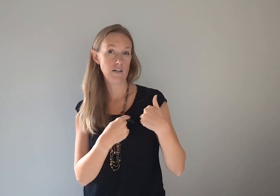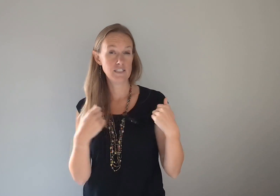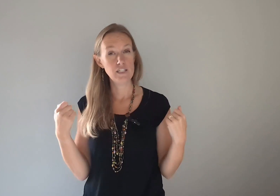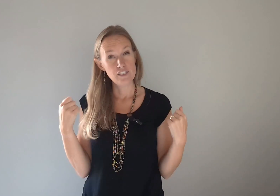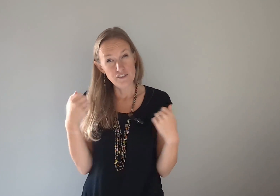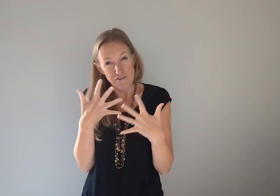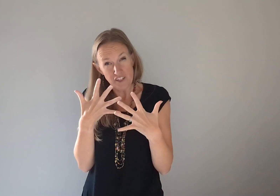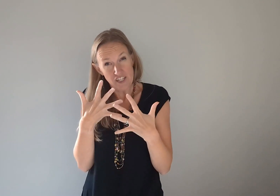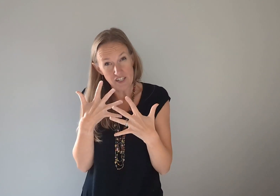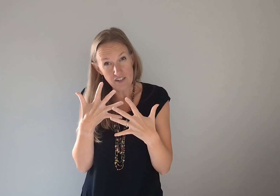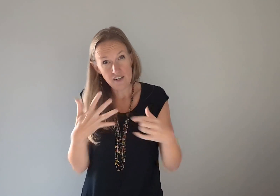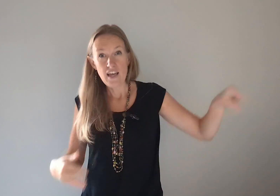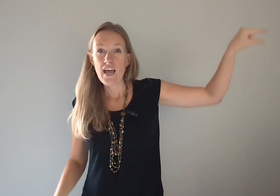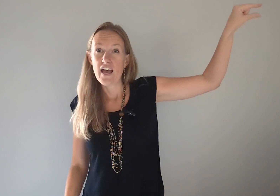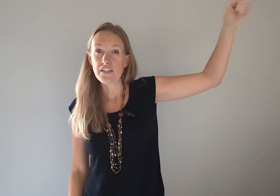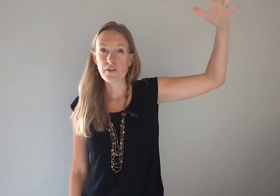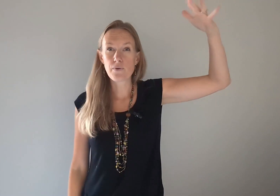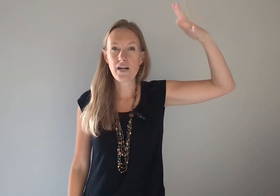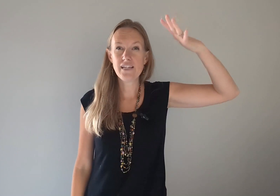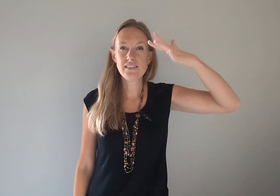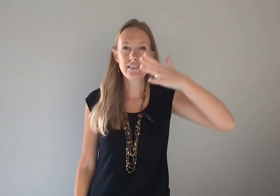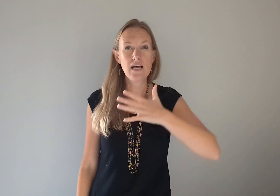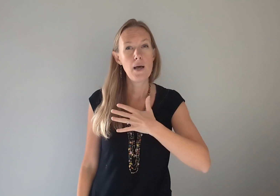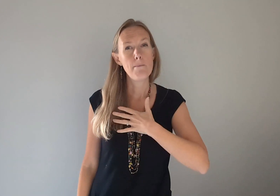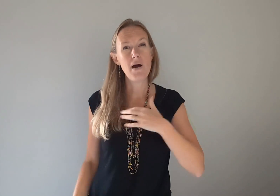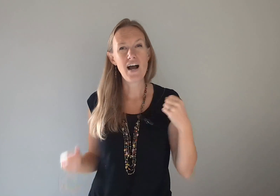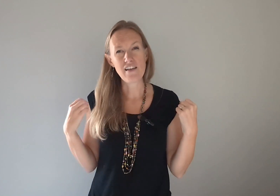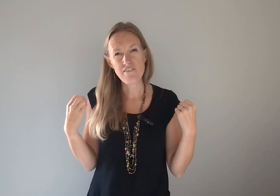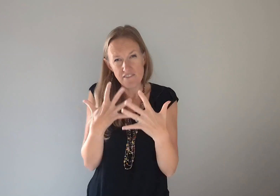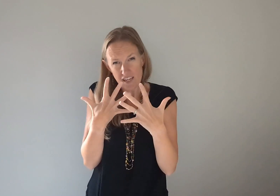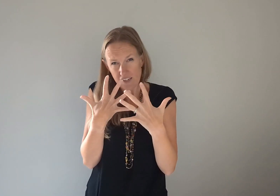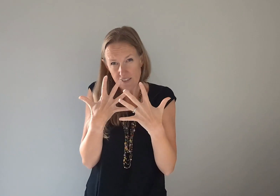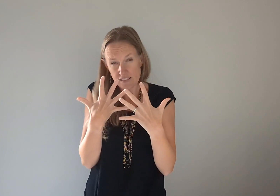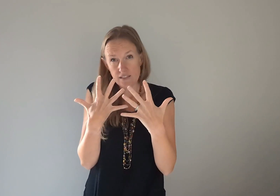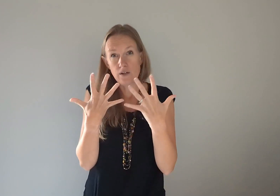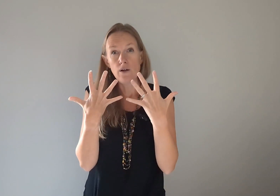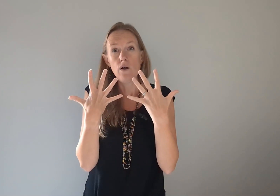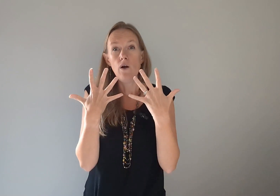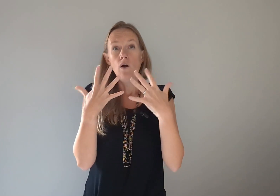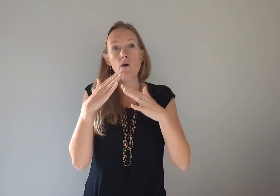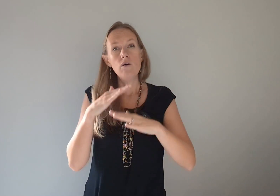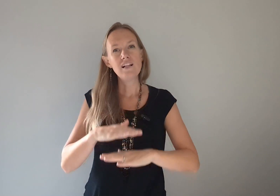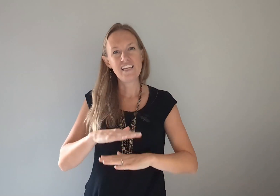heart to fear, and grace my fears